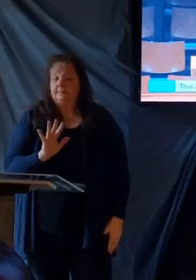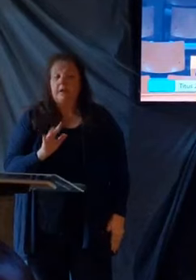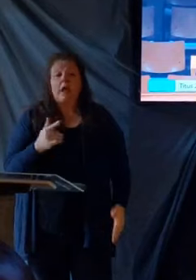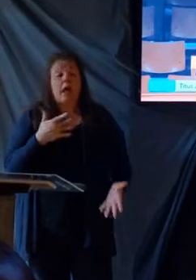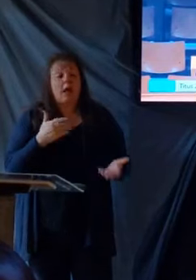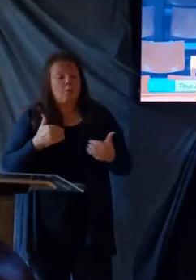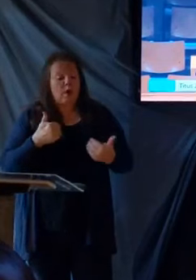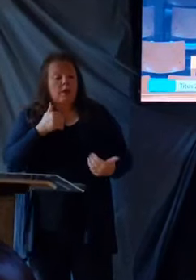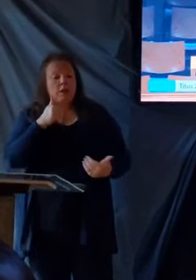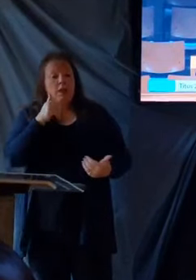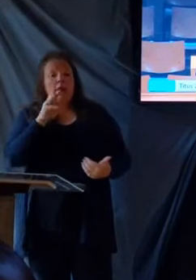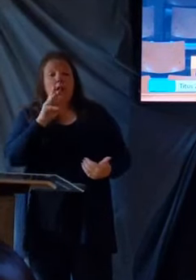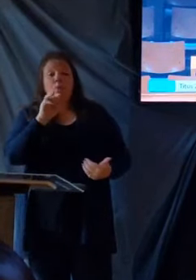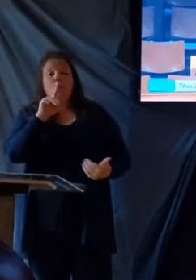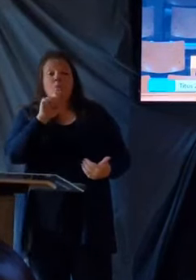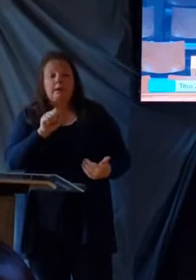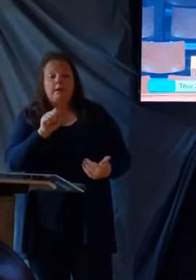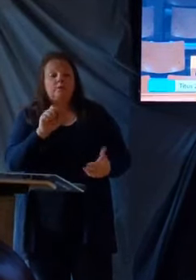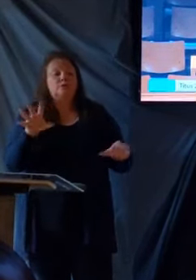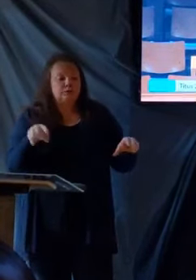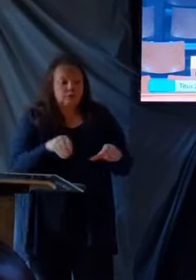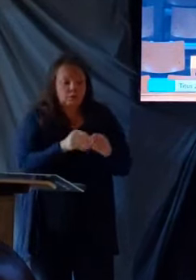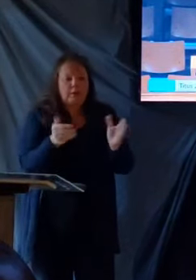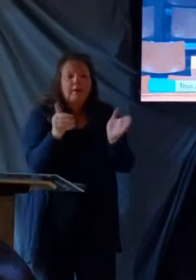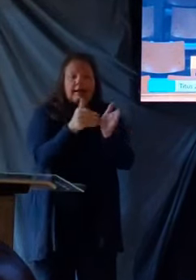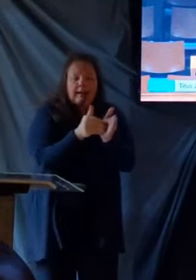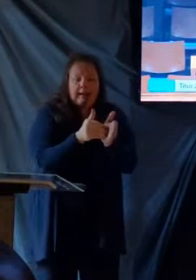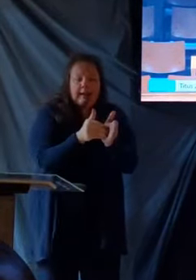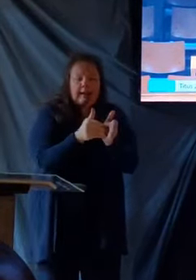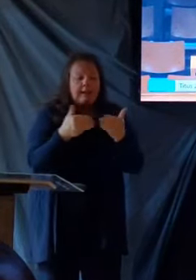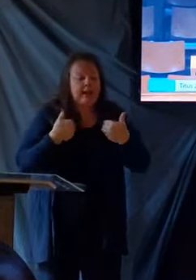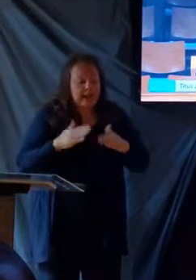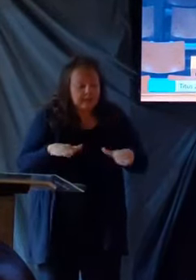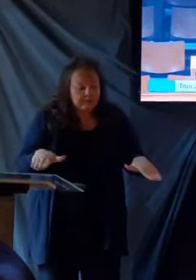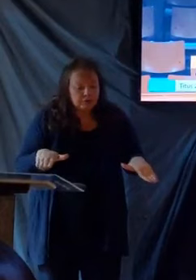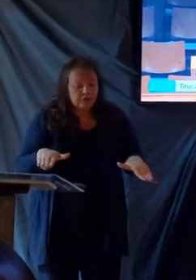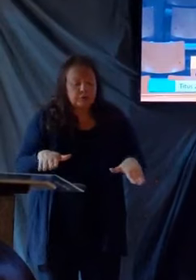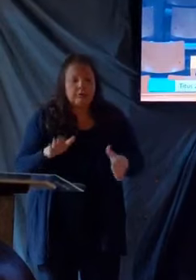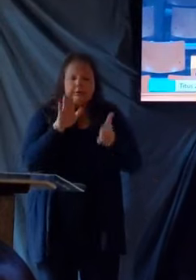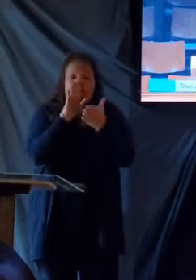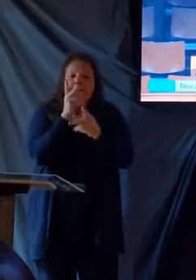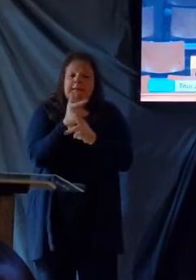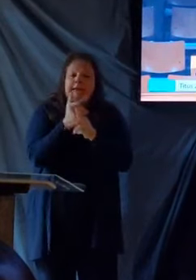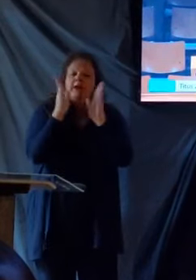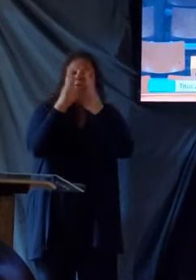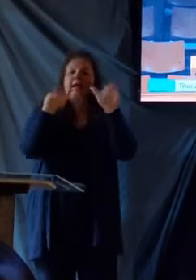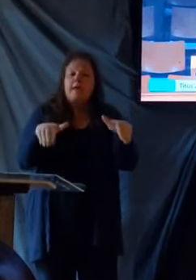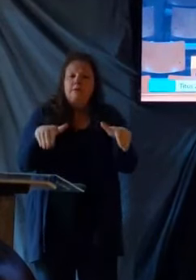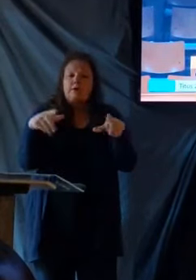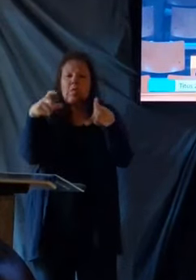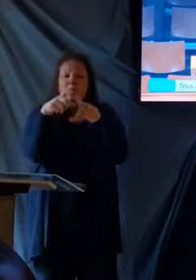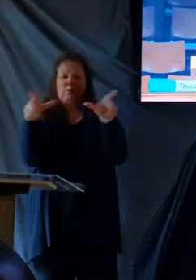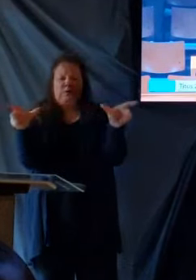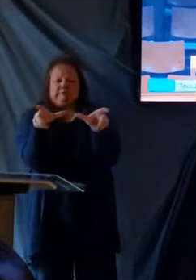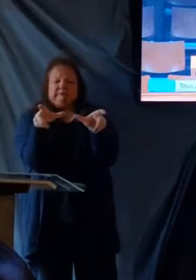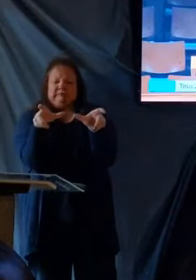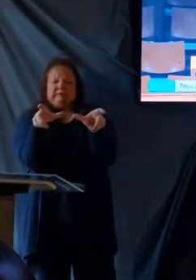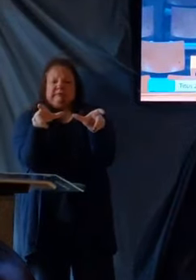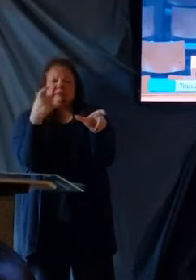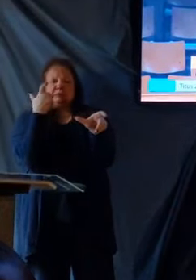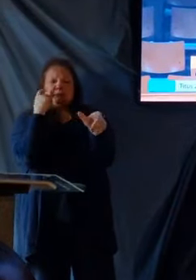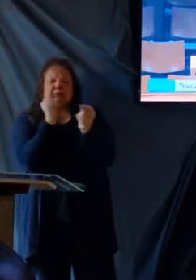14, I want the younger widows to get married, bear children, keep house. That word keep house, combination of the word we